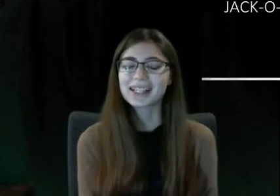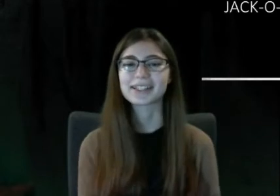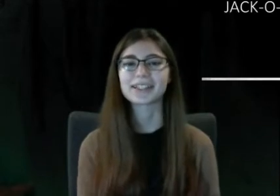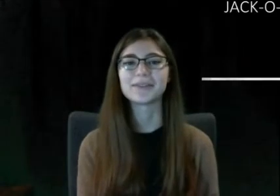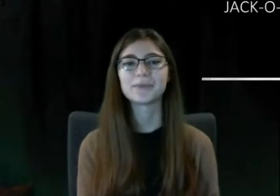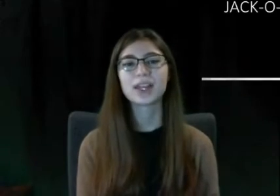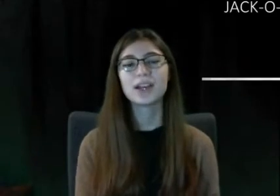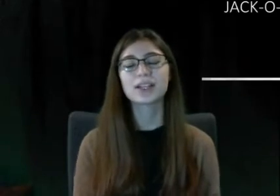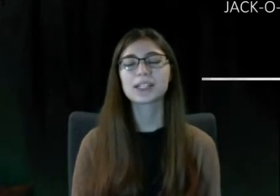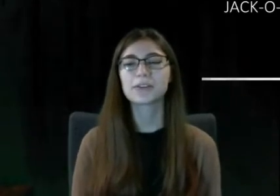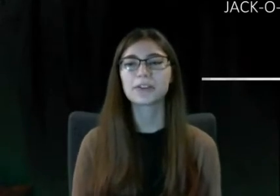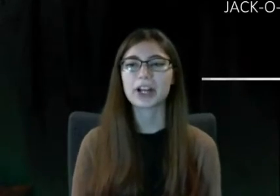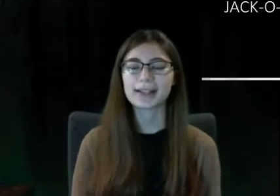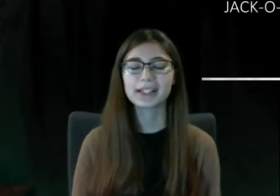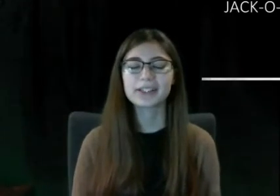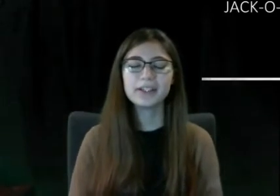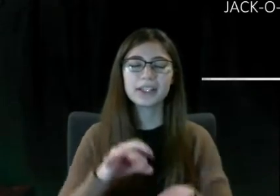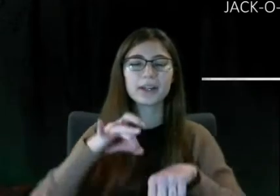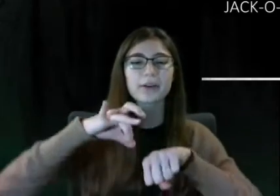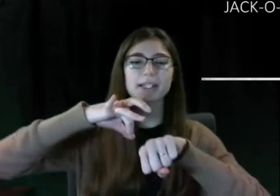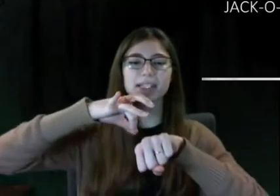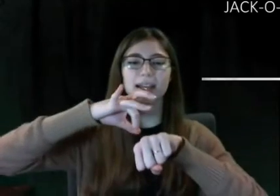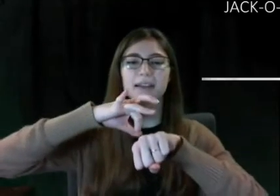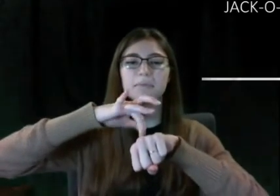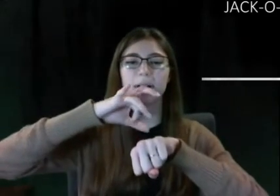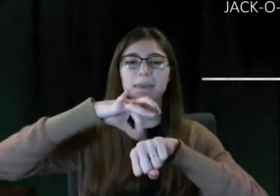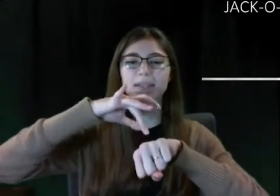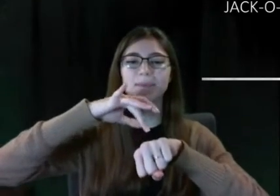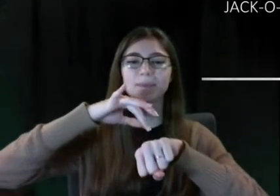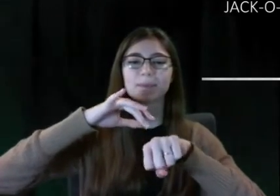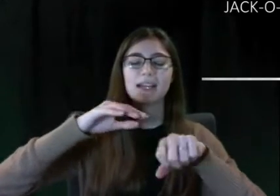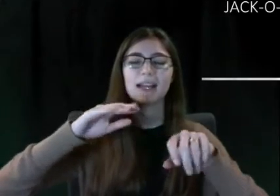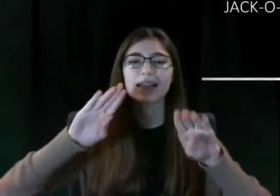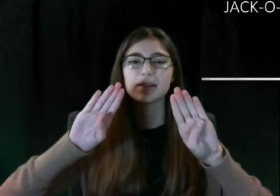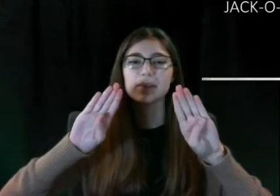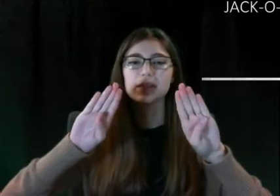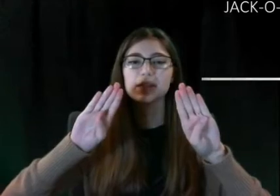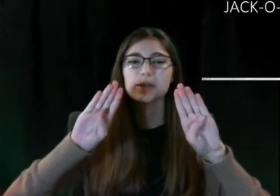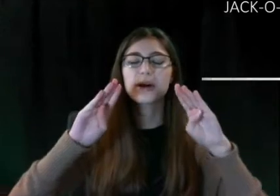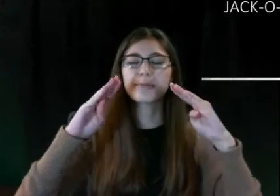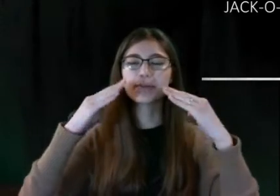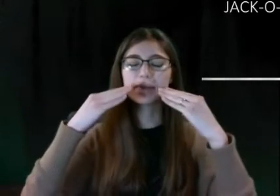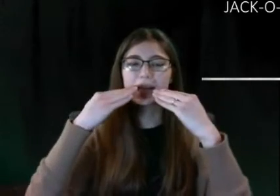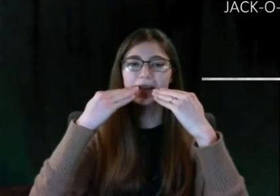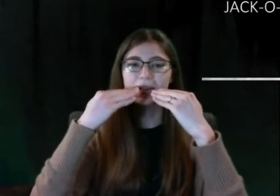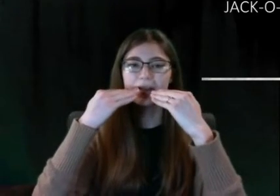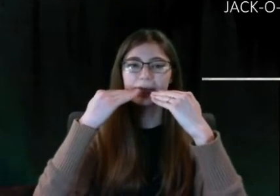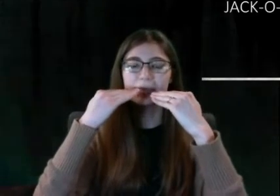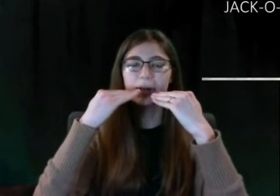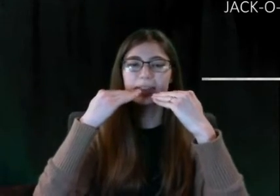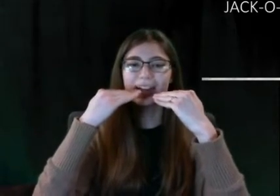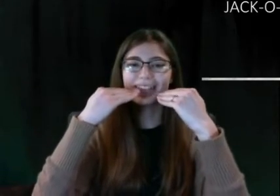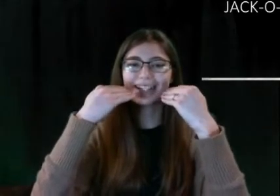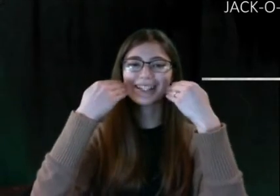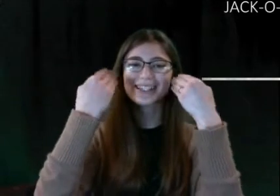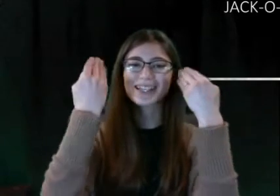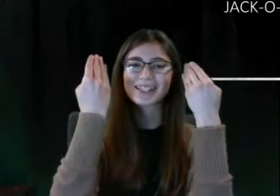Jack-o'-lantern. So for jack-o'-lantern, you're going to sign pumpkin, and then with 2 open B hand shapes, palm down, you're going to sign